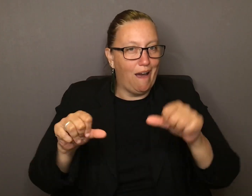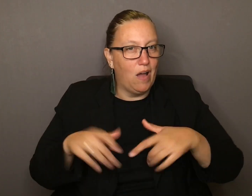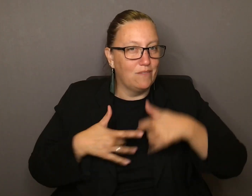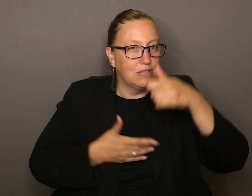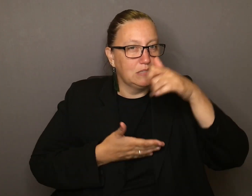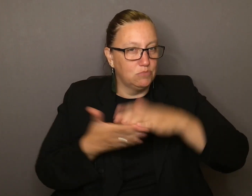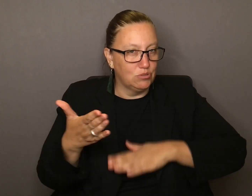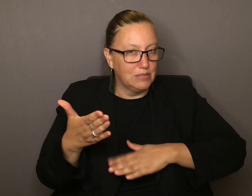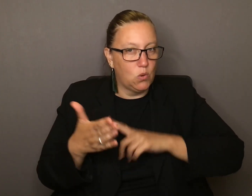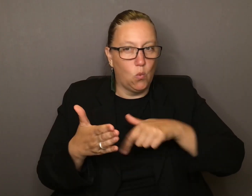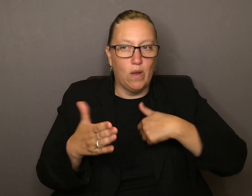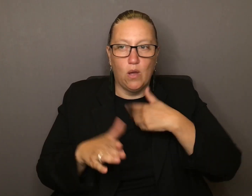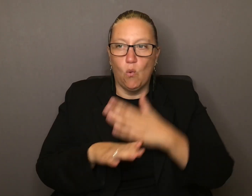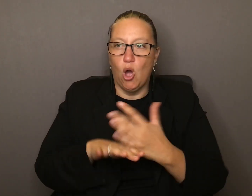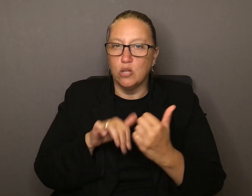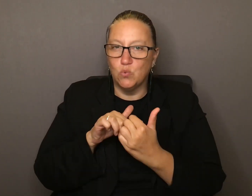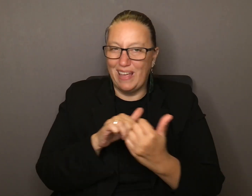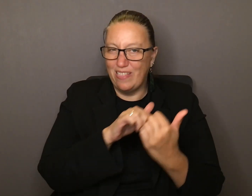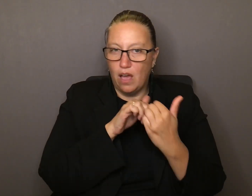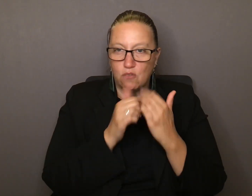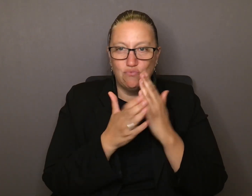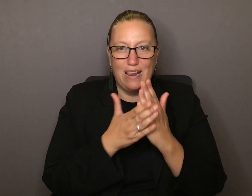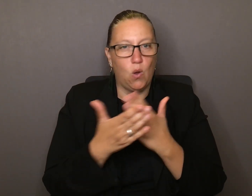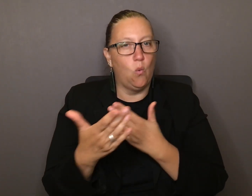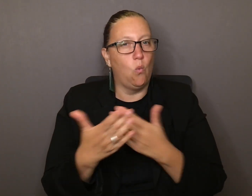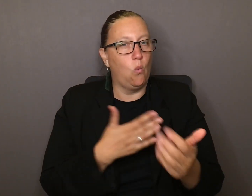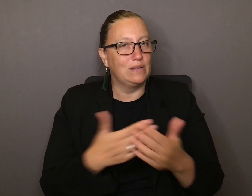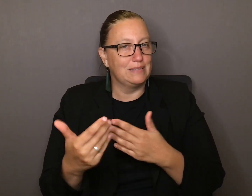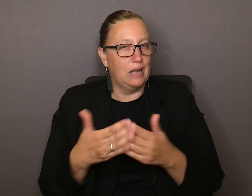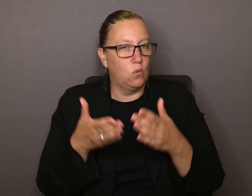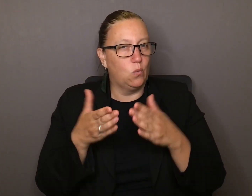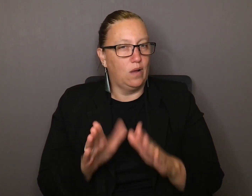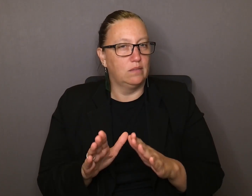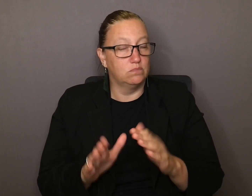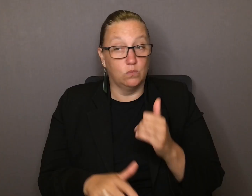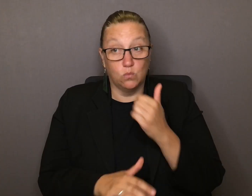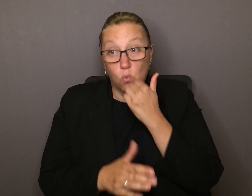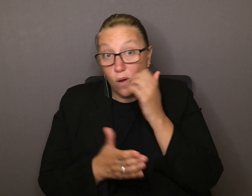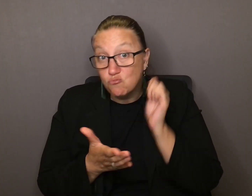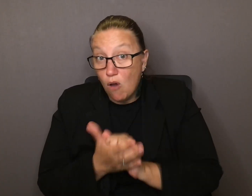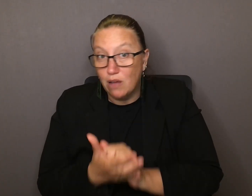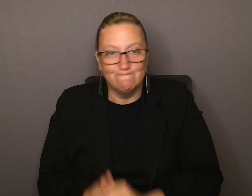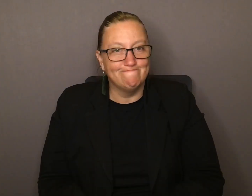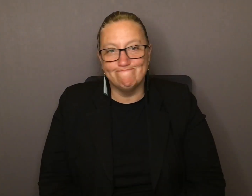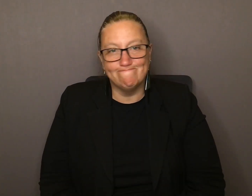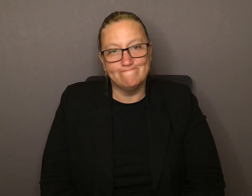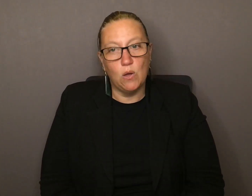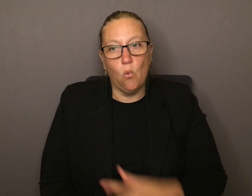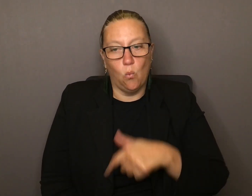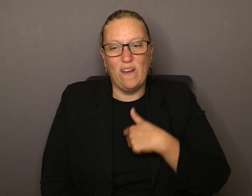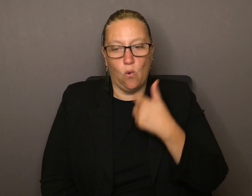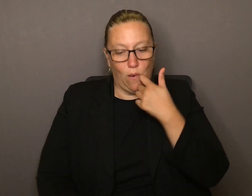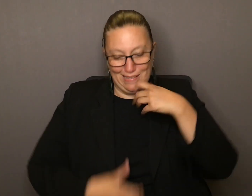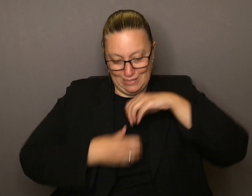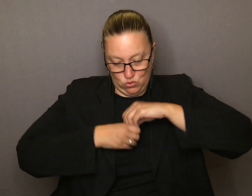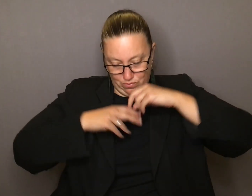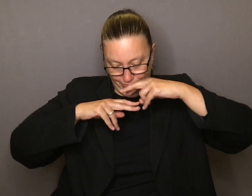together in a real coordinated way. We don't always get it right. We're always working on doing that internal work better, but that's something we really pride ourselves